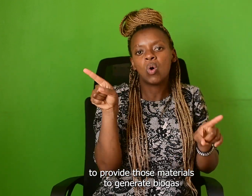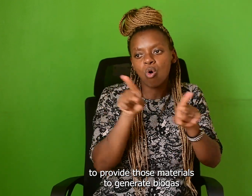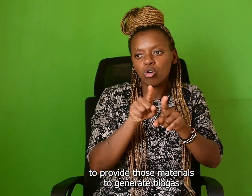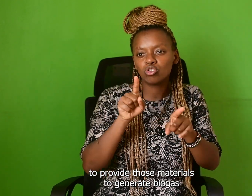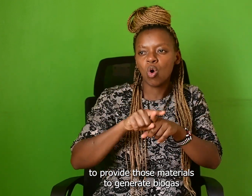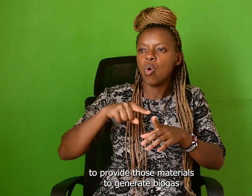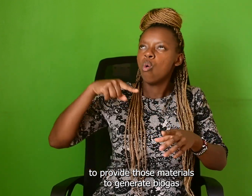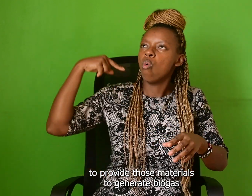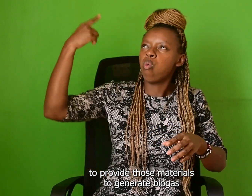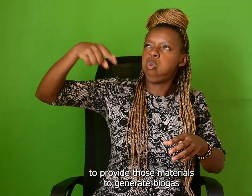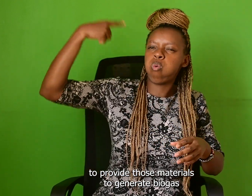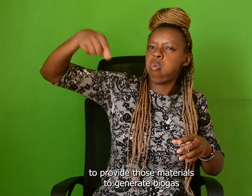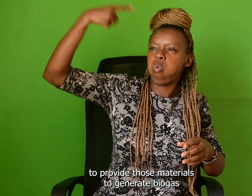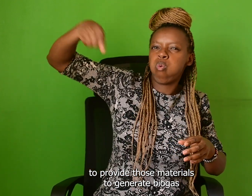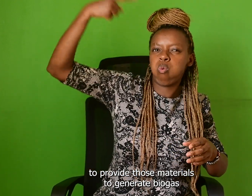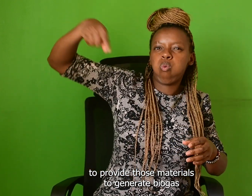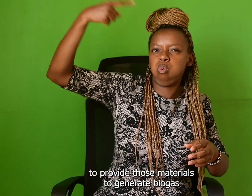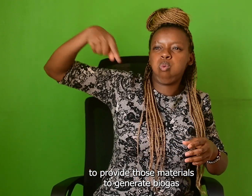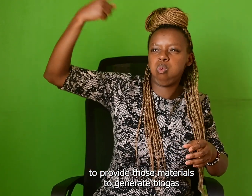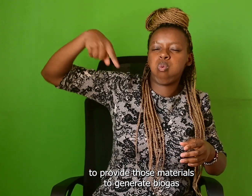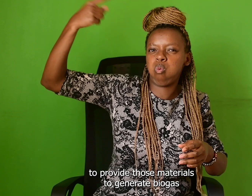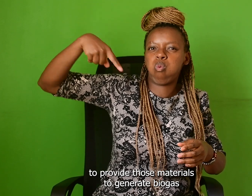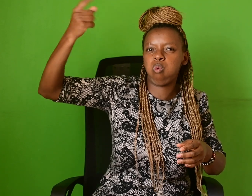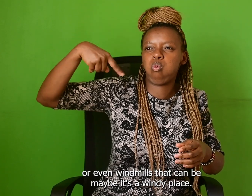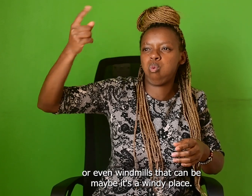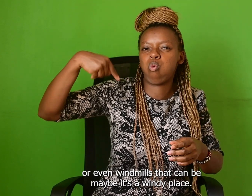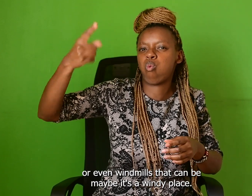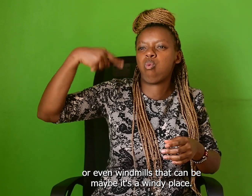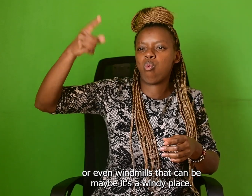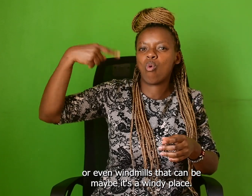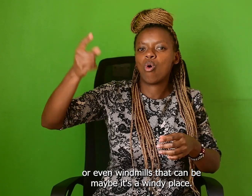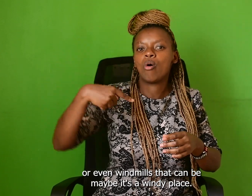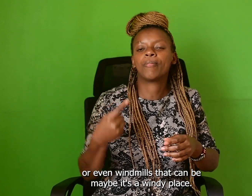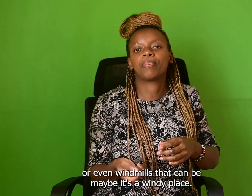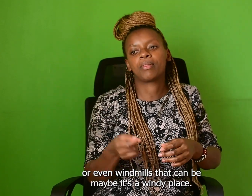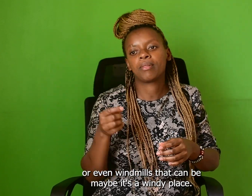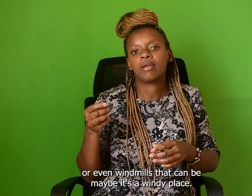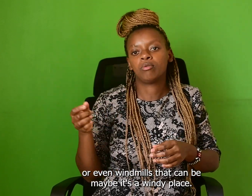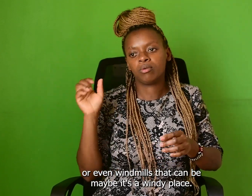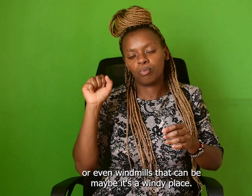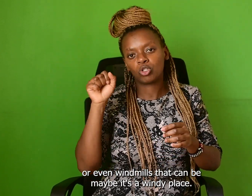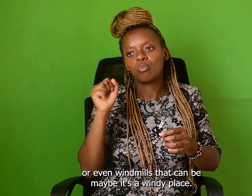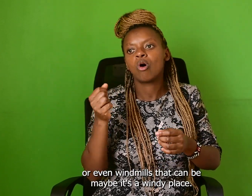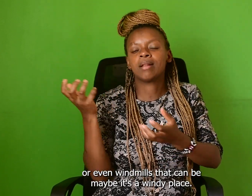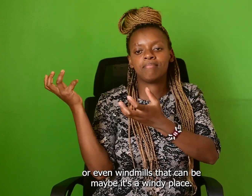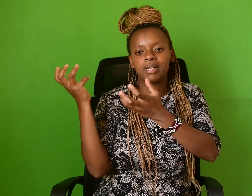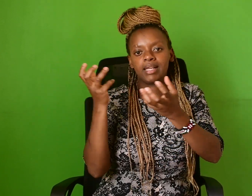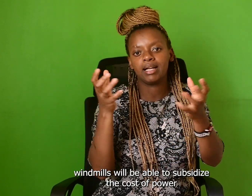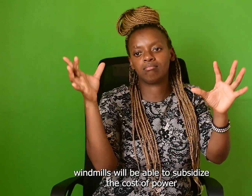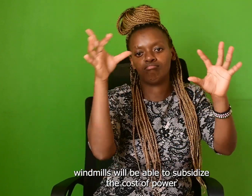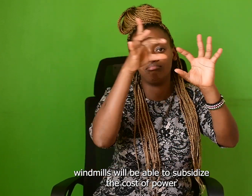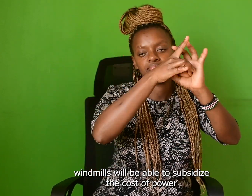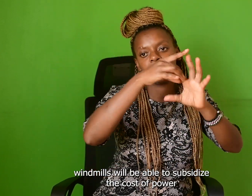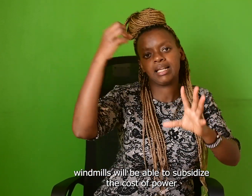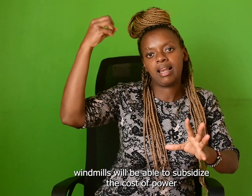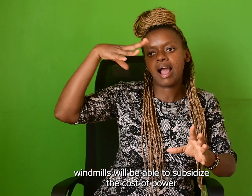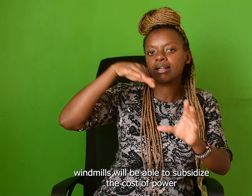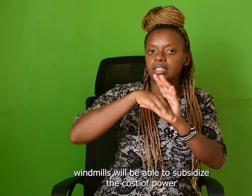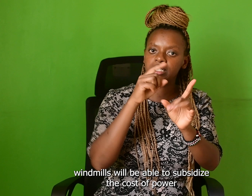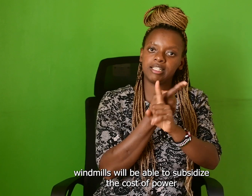provide those materials to generate like biogas, or even windmills that can be able, maybe it's a windy place, windmills that be able to subsidize the cost